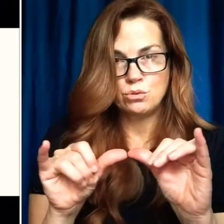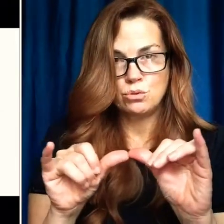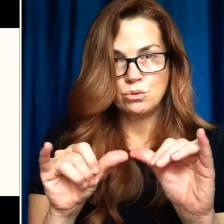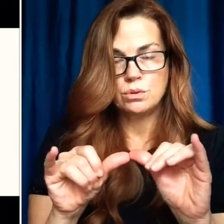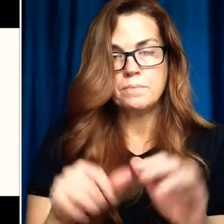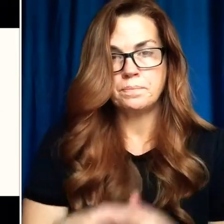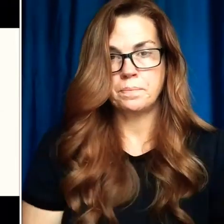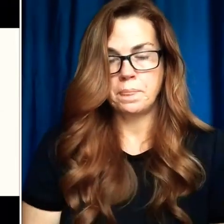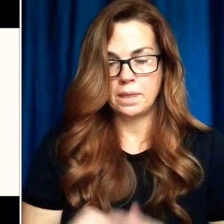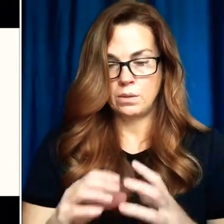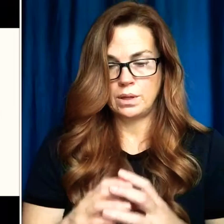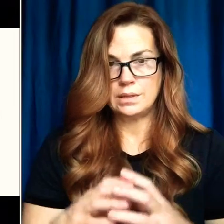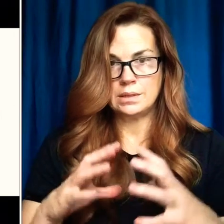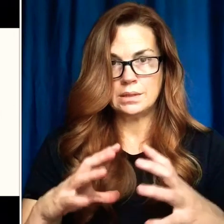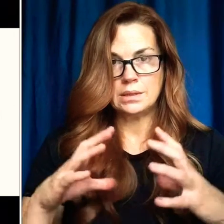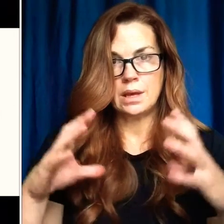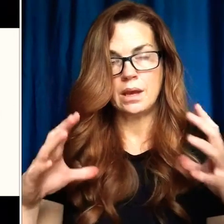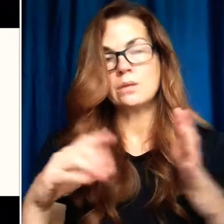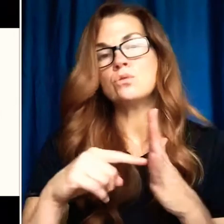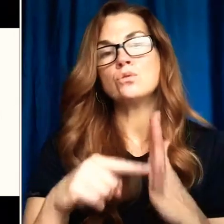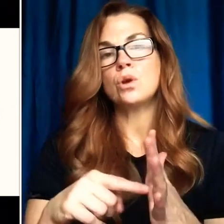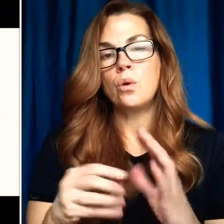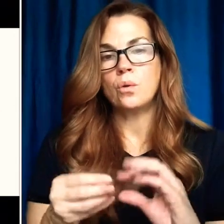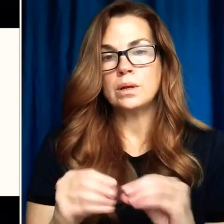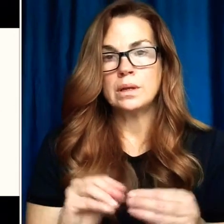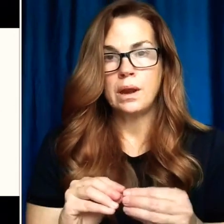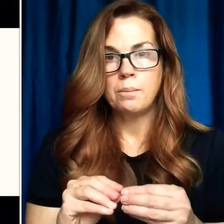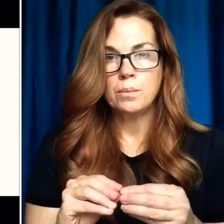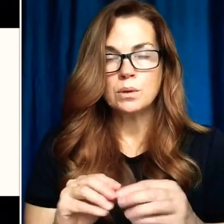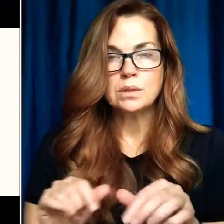characteristics. This is the set of numbers we'll be working with this year.